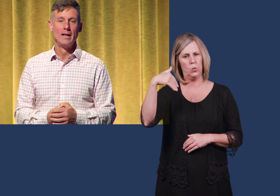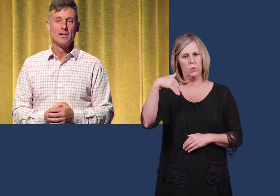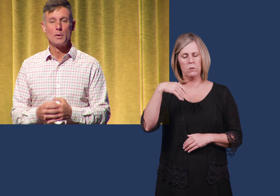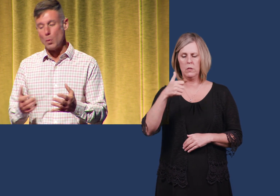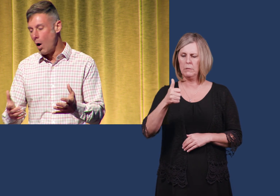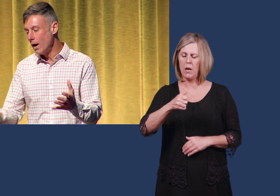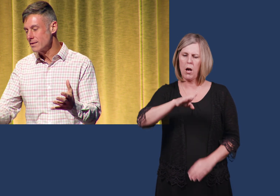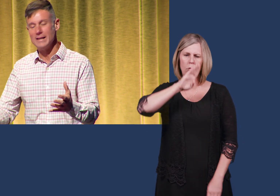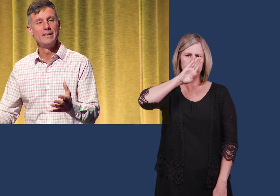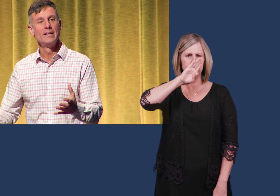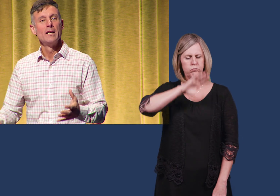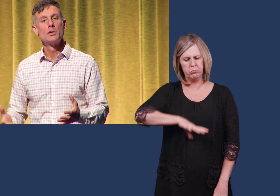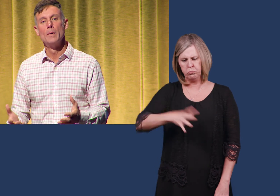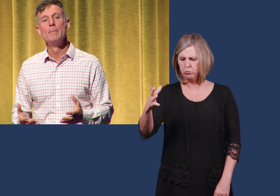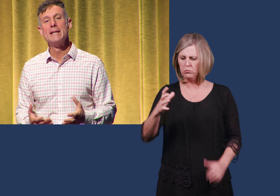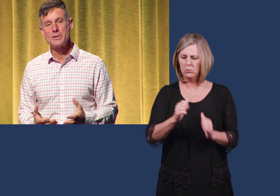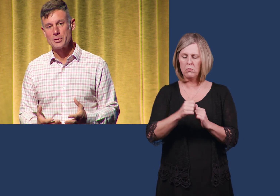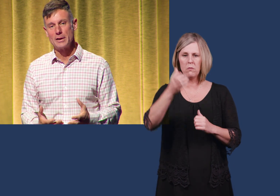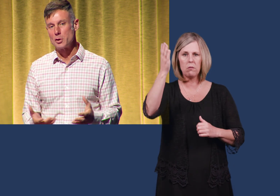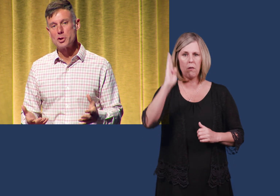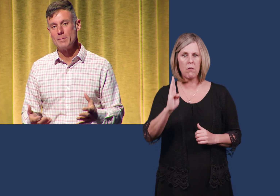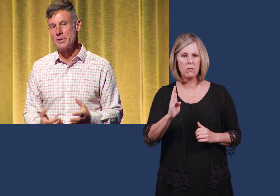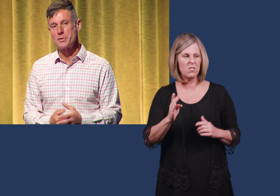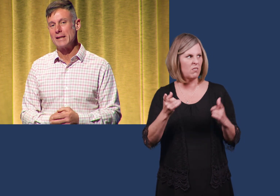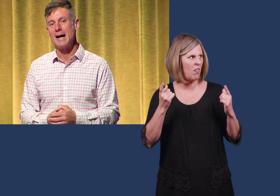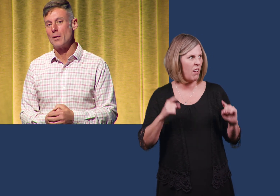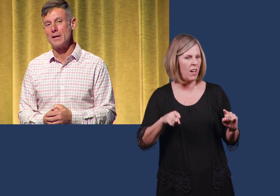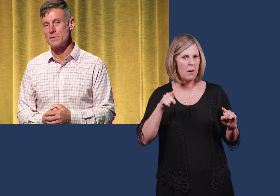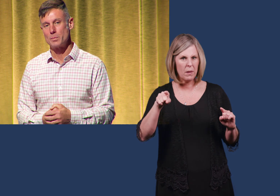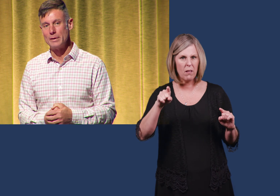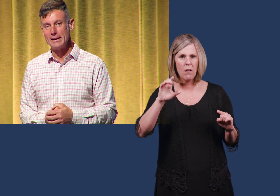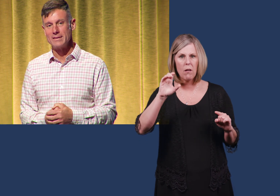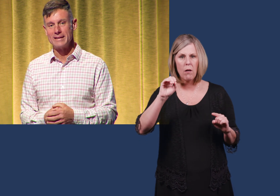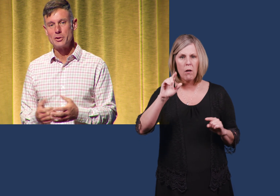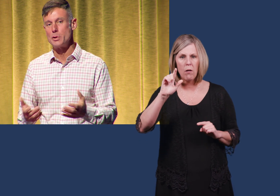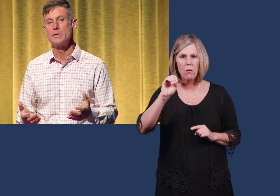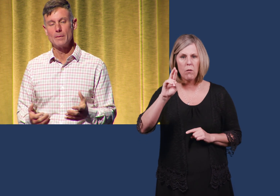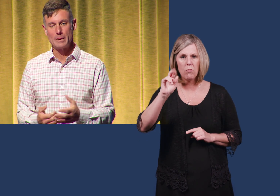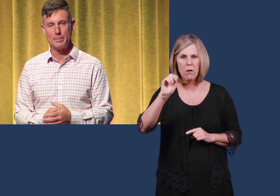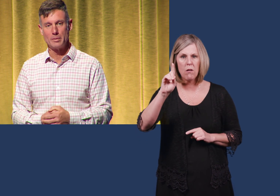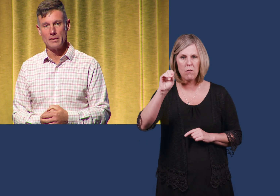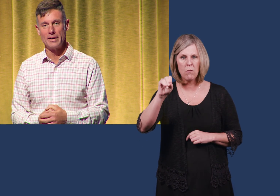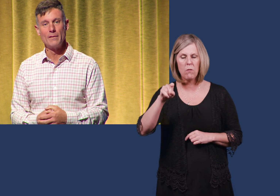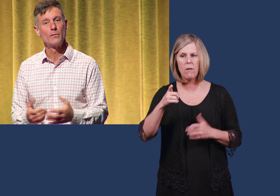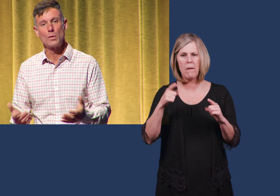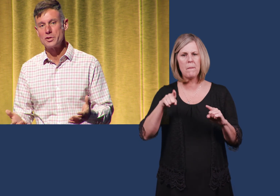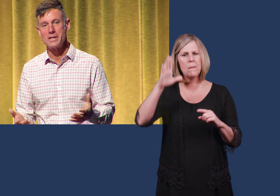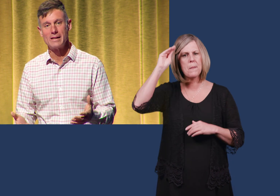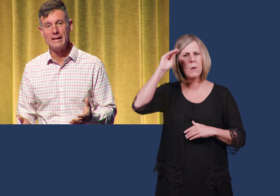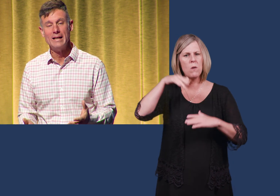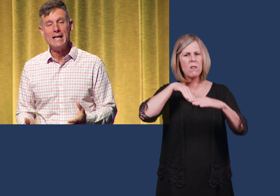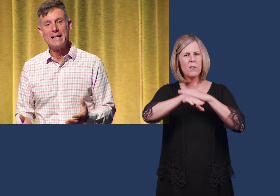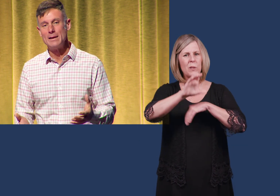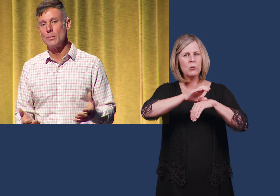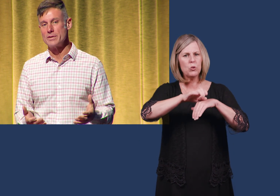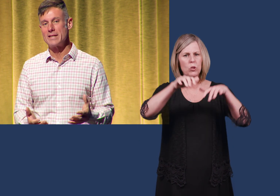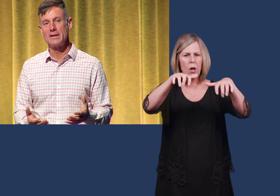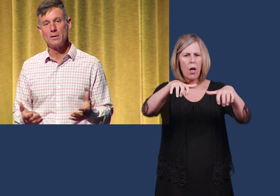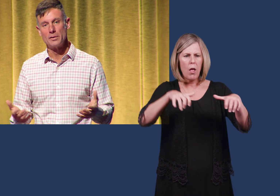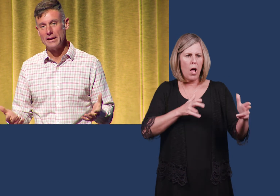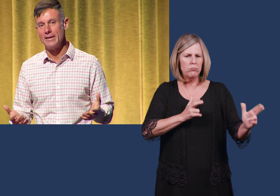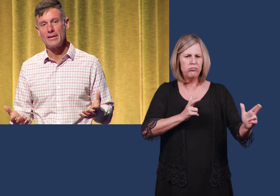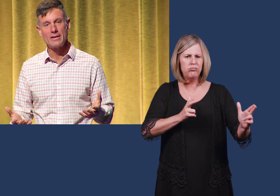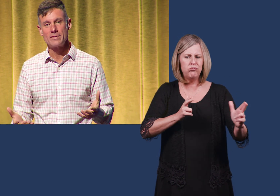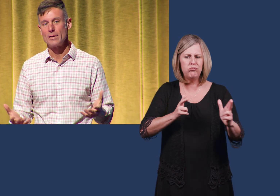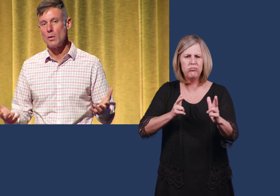God. So he walks into a ministry, a Christian ministry in Colorado Springs, and he shoots at people. And unfortunately, he was